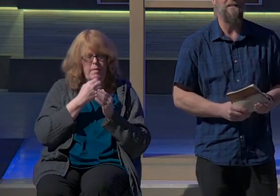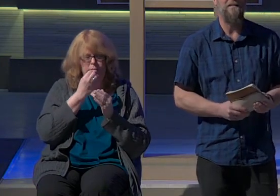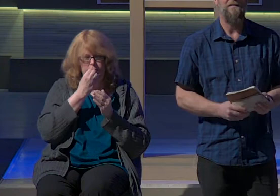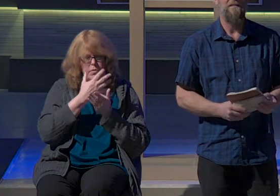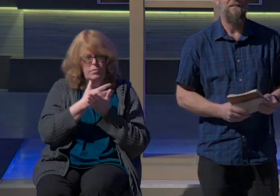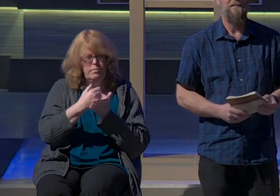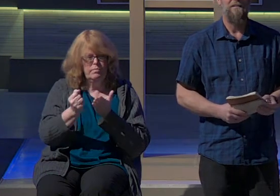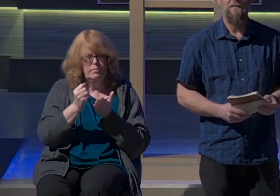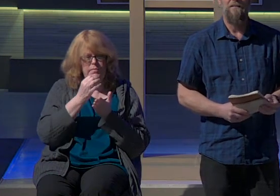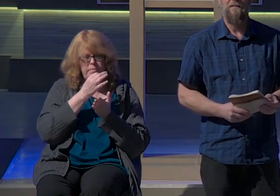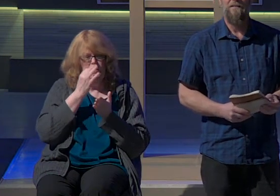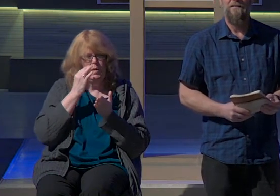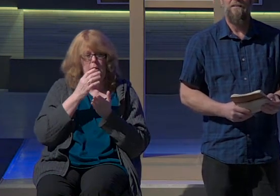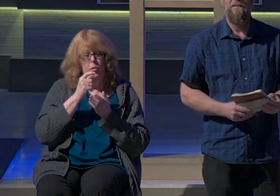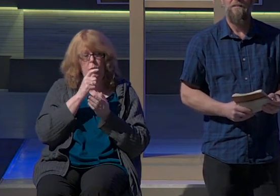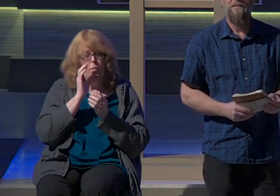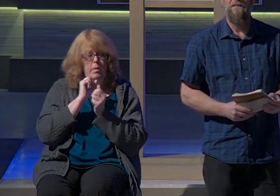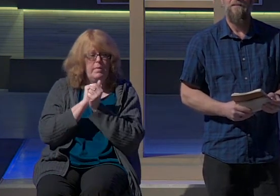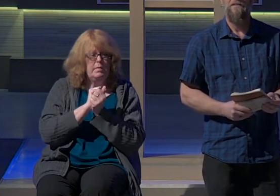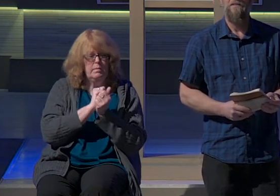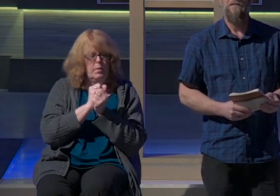captivity.